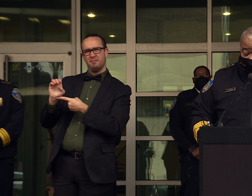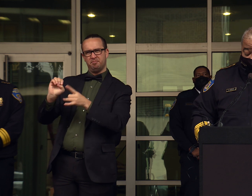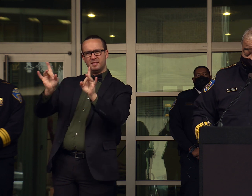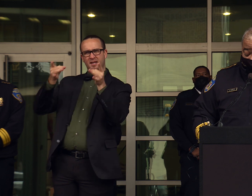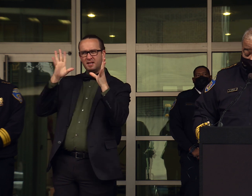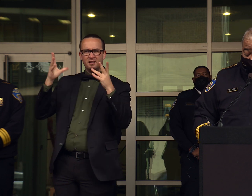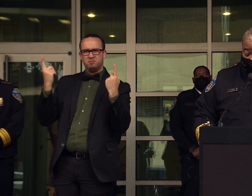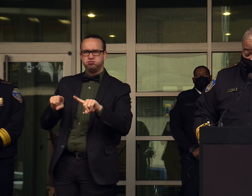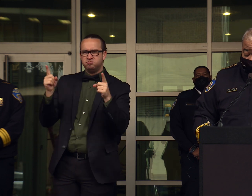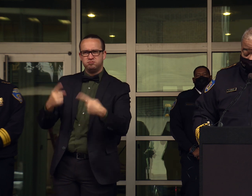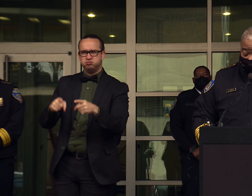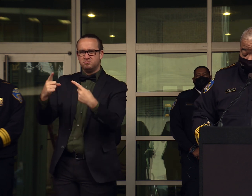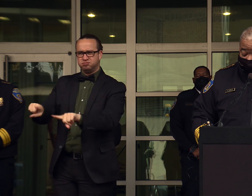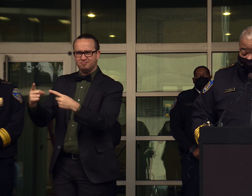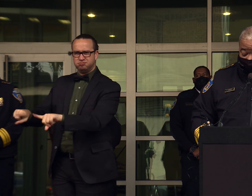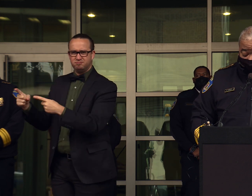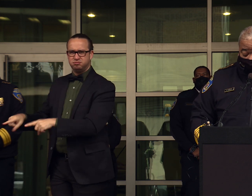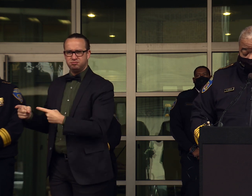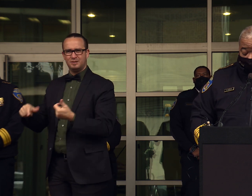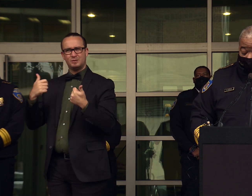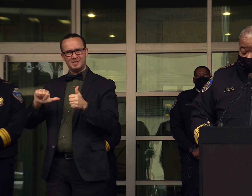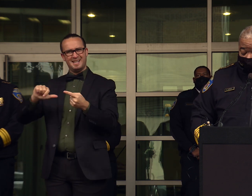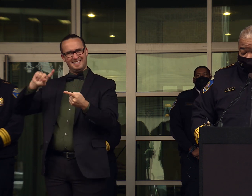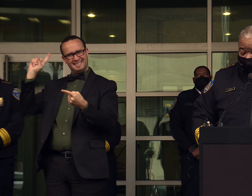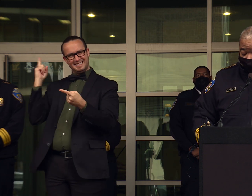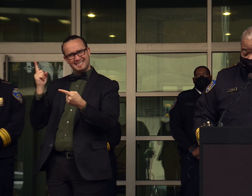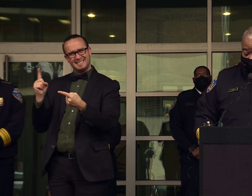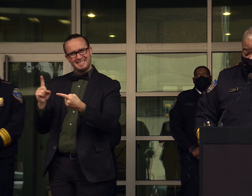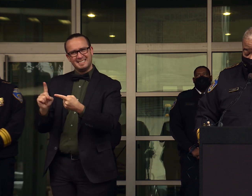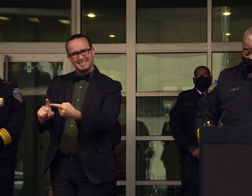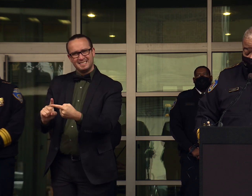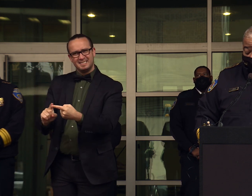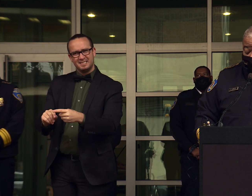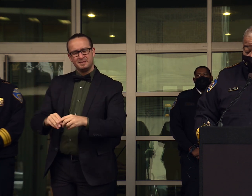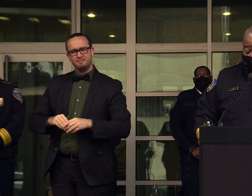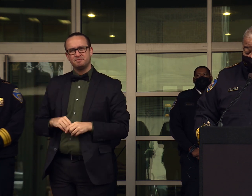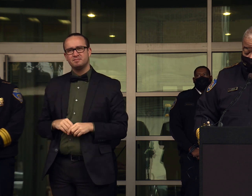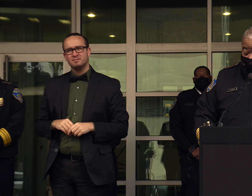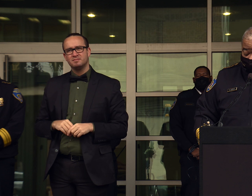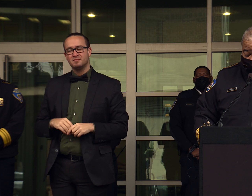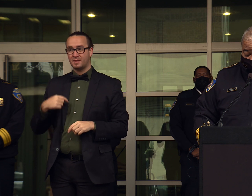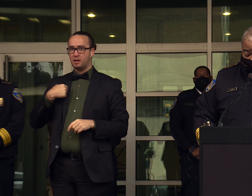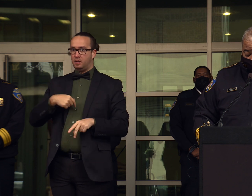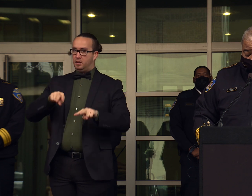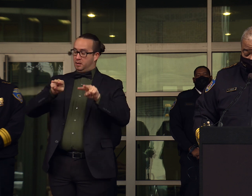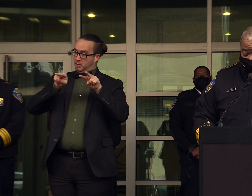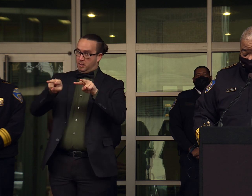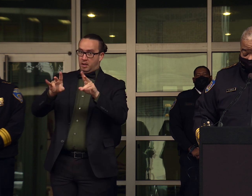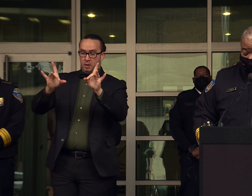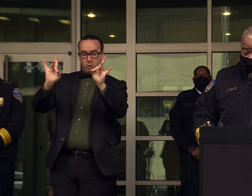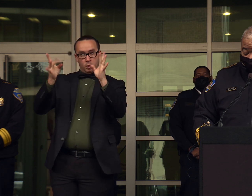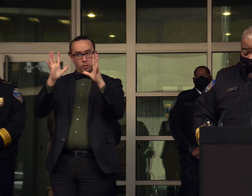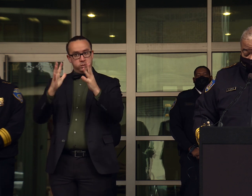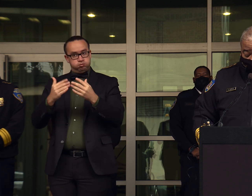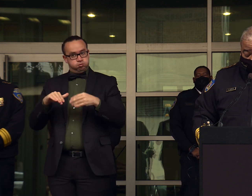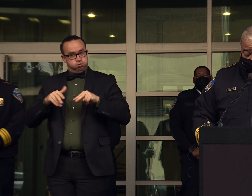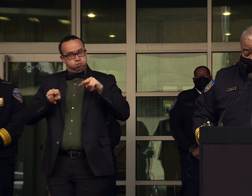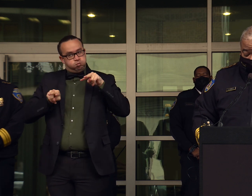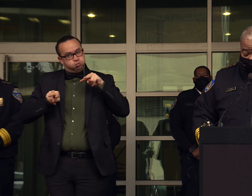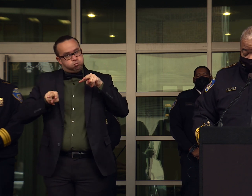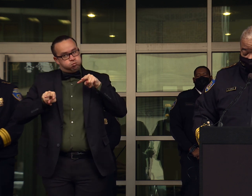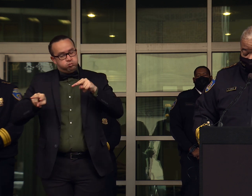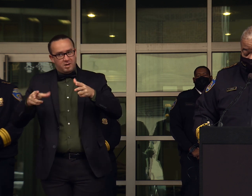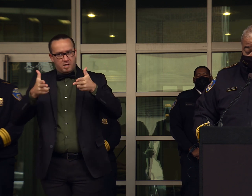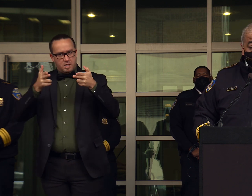In 2019, we looked at crime data on all gun-related incidents over the previous 5 years and established focused